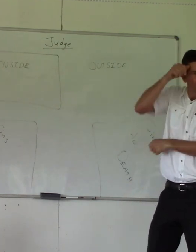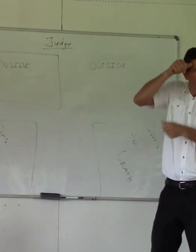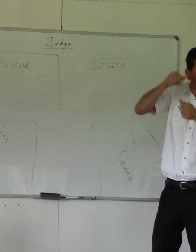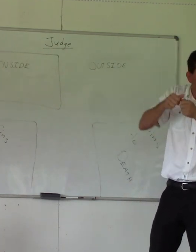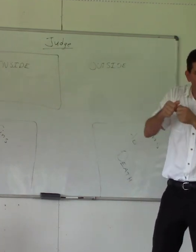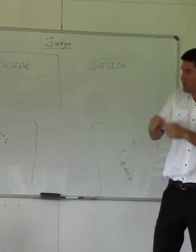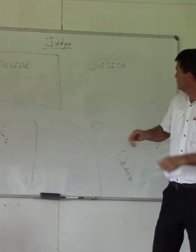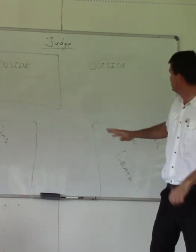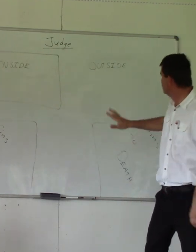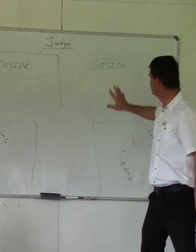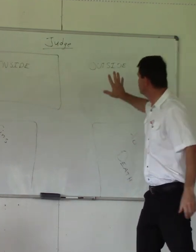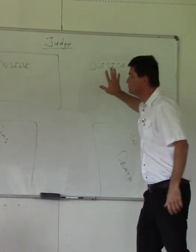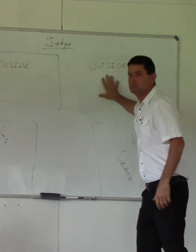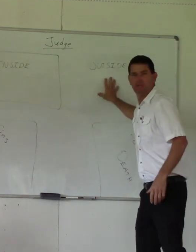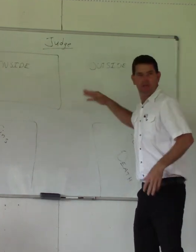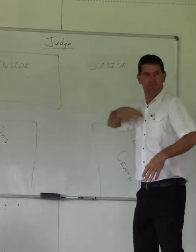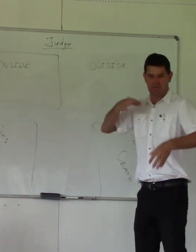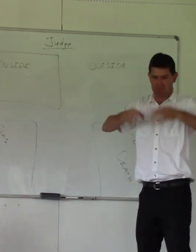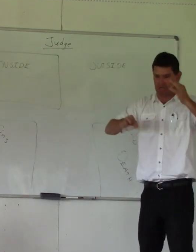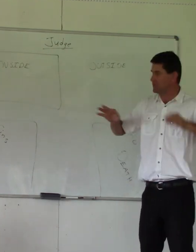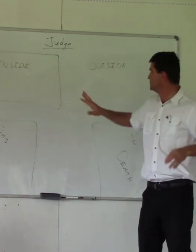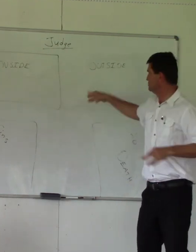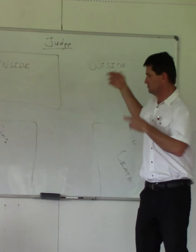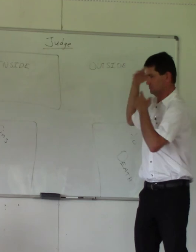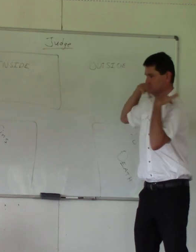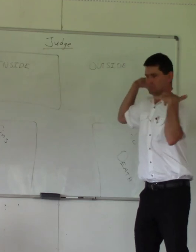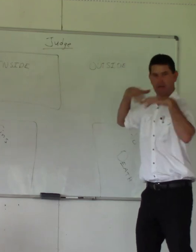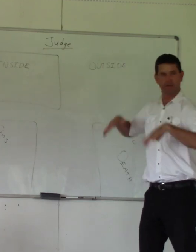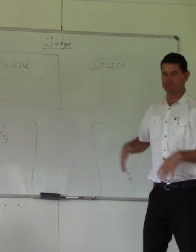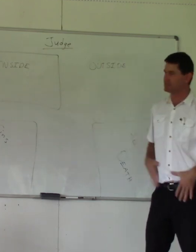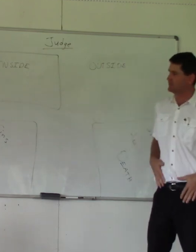And remember, me and Judge are responsibility.